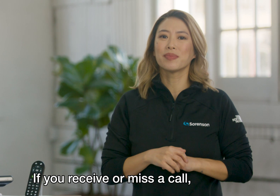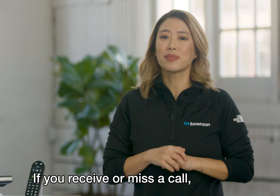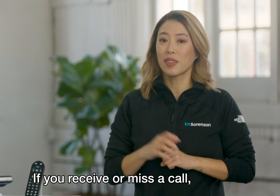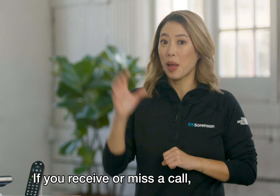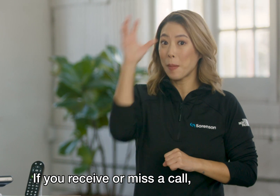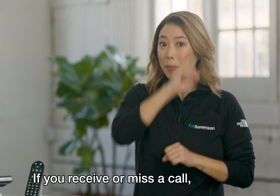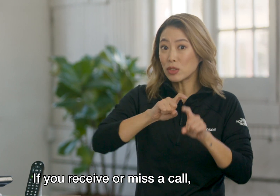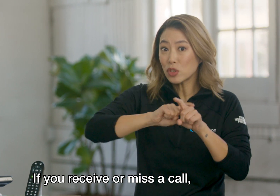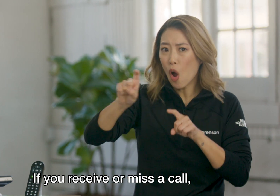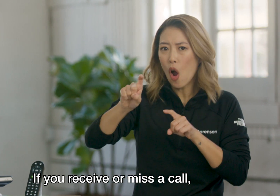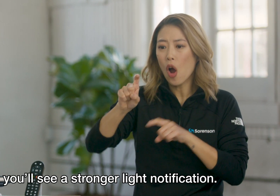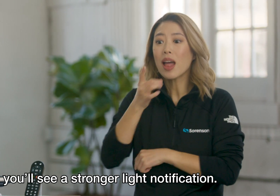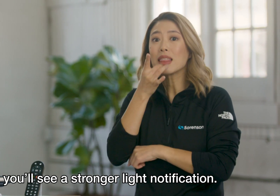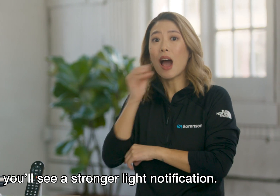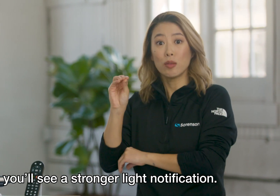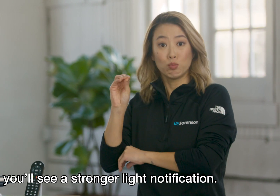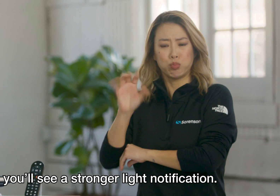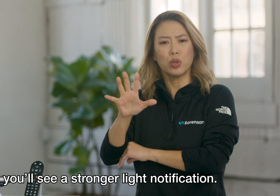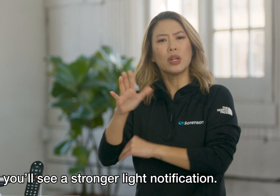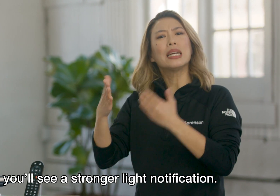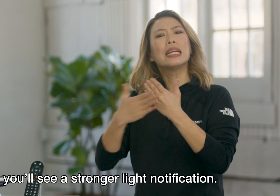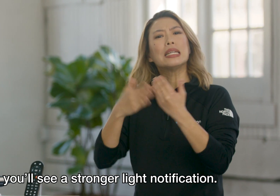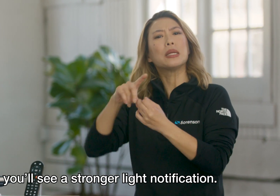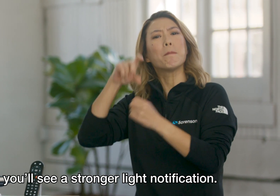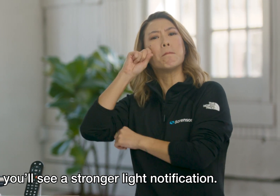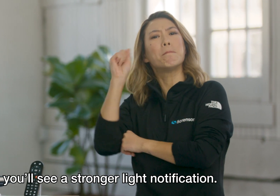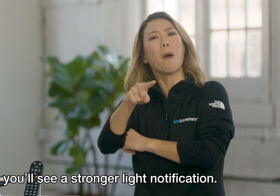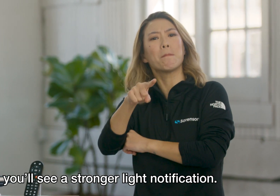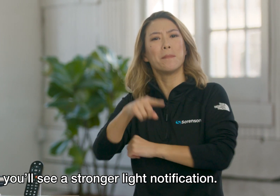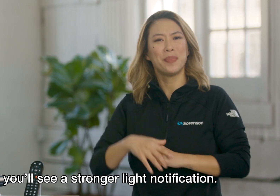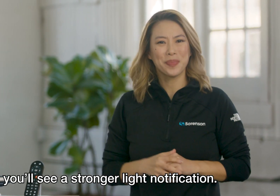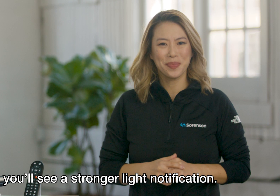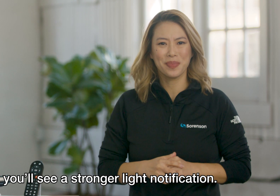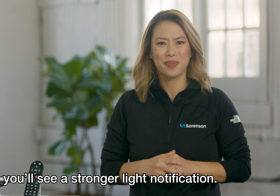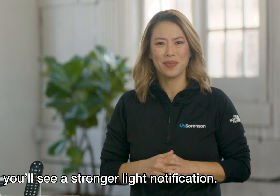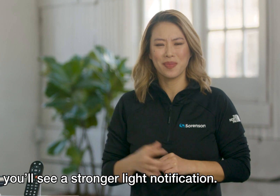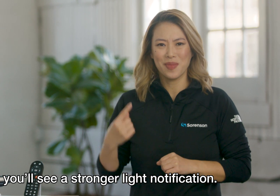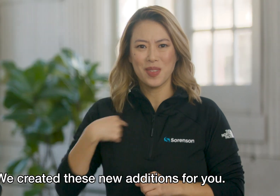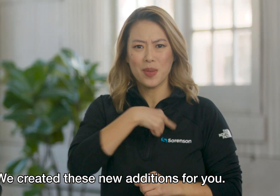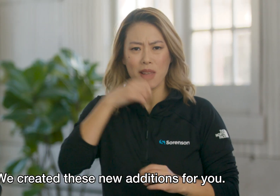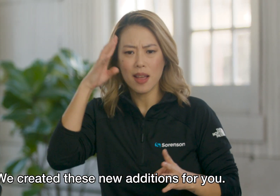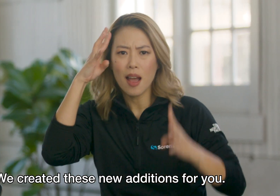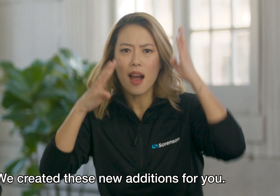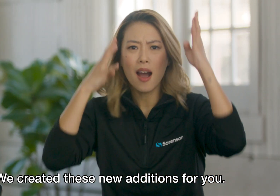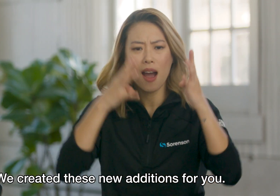If you receive or miss a call, you'll see a stronger light notification. We created these